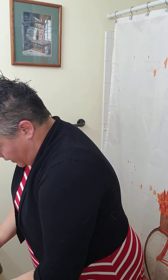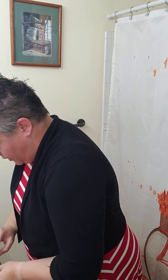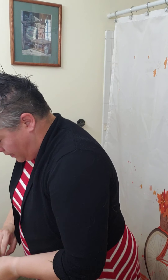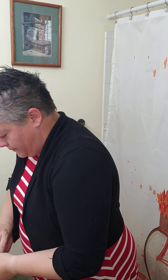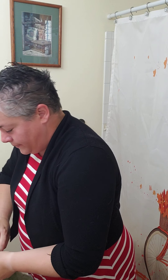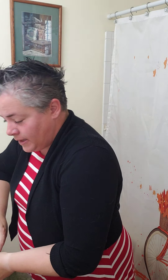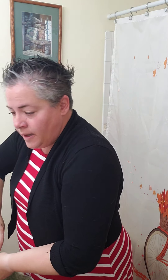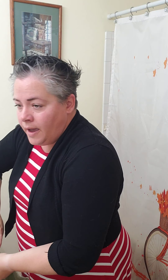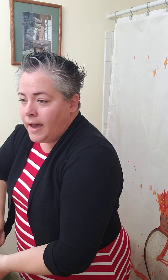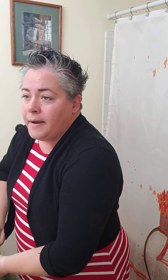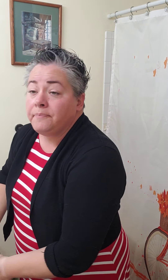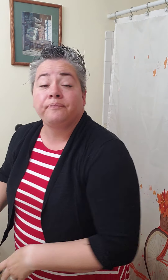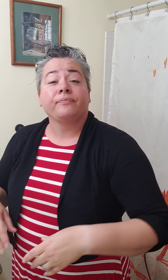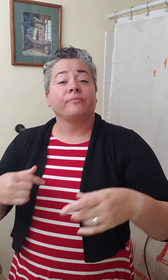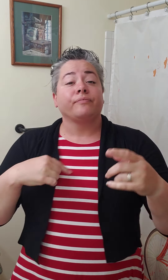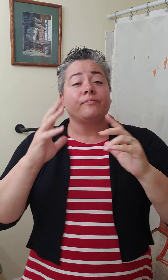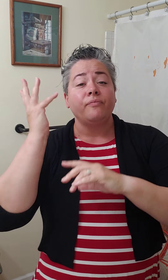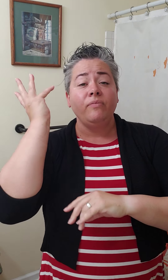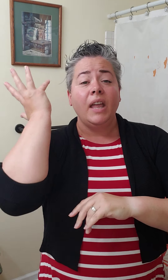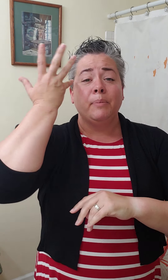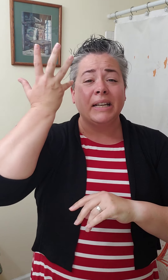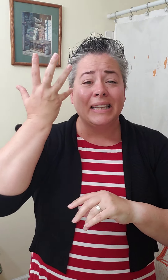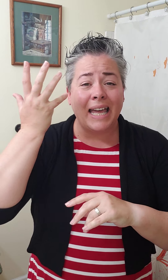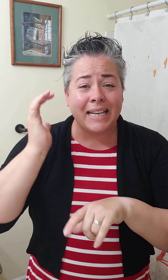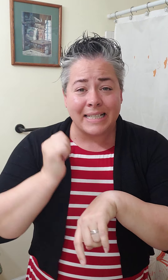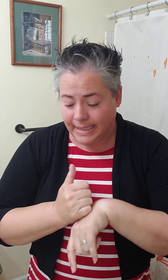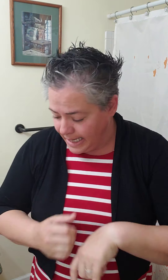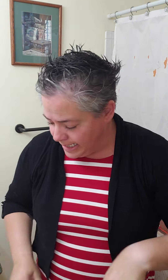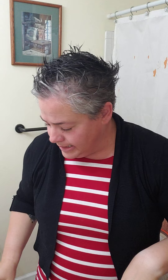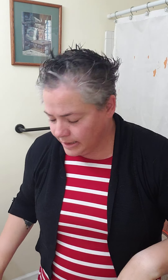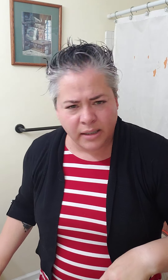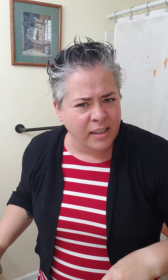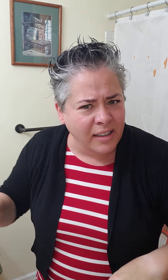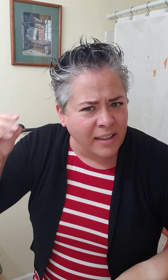fingernail. I'm gonna let it set